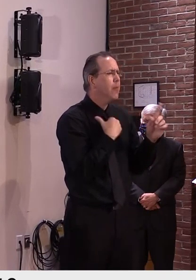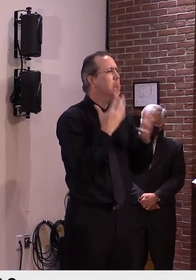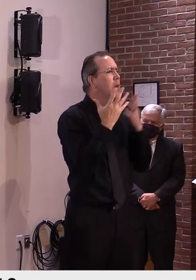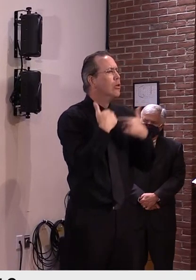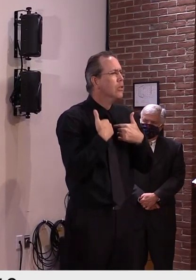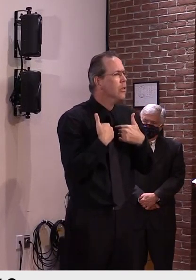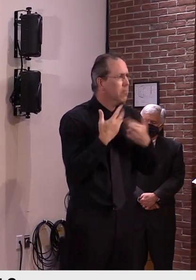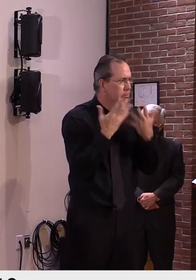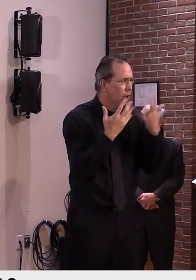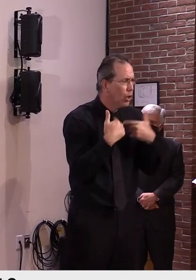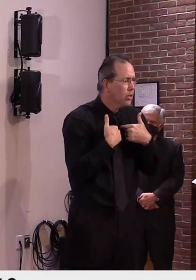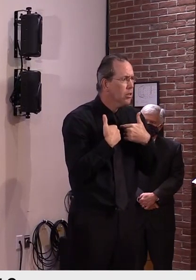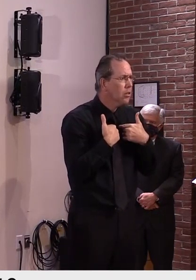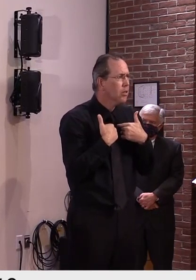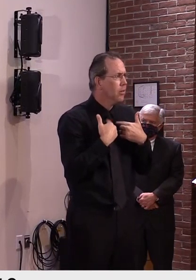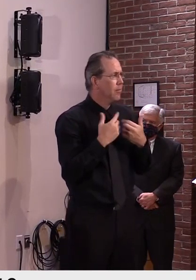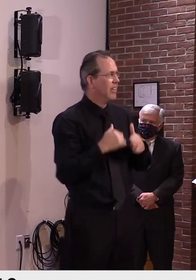us.